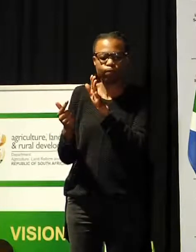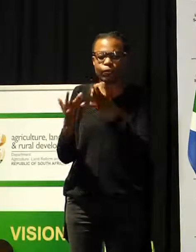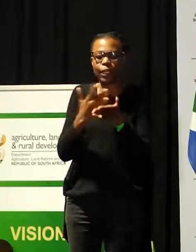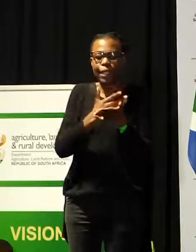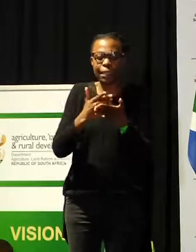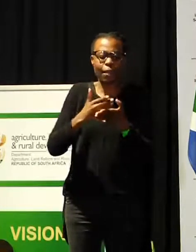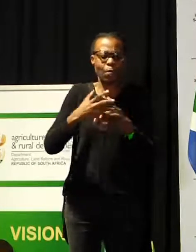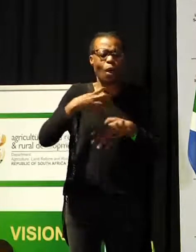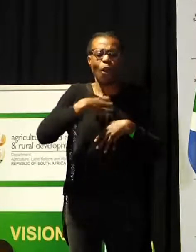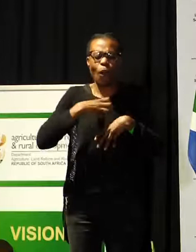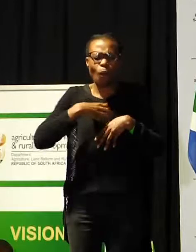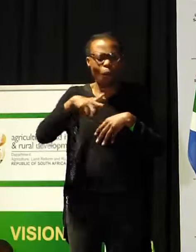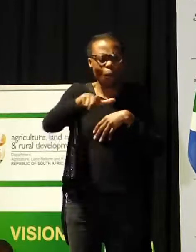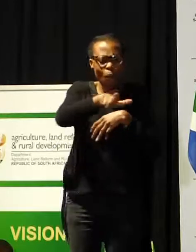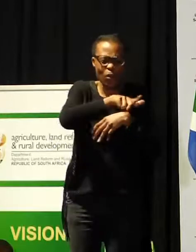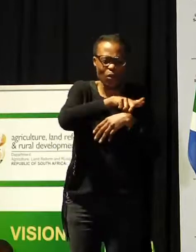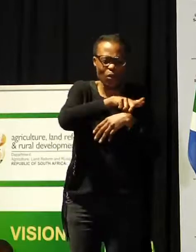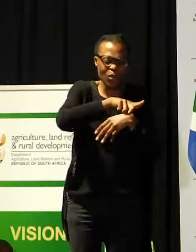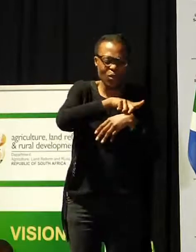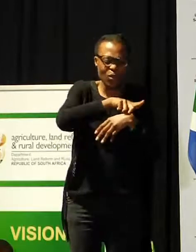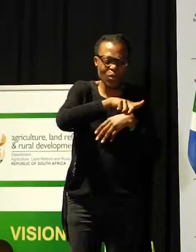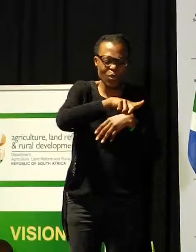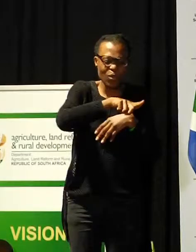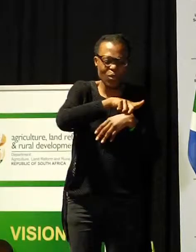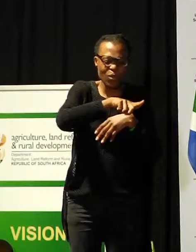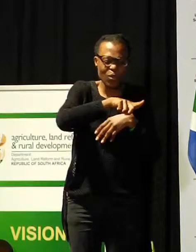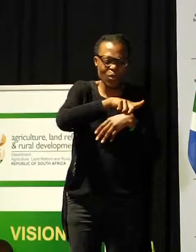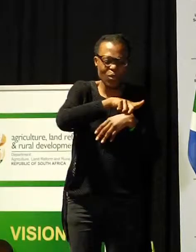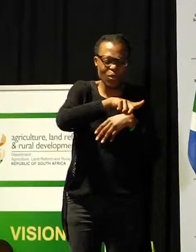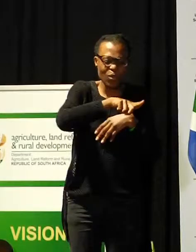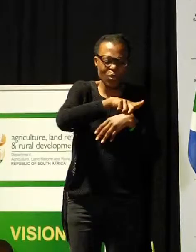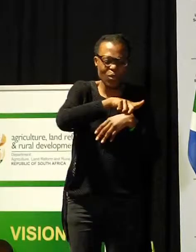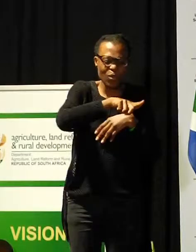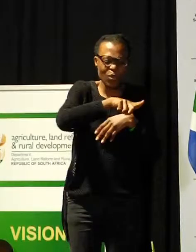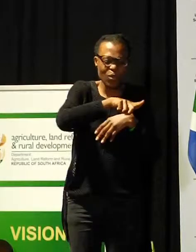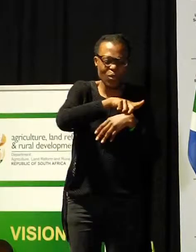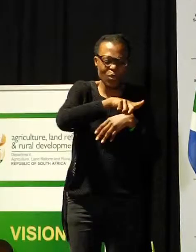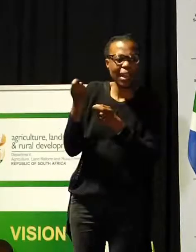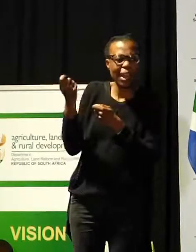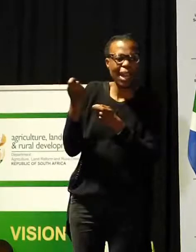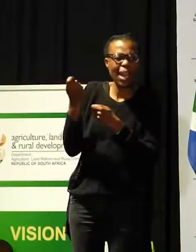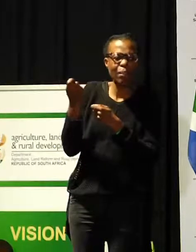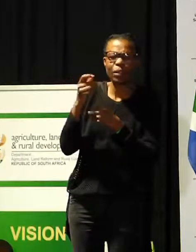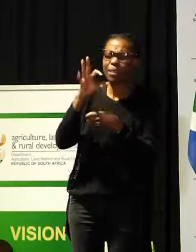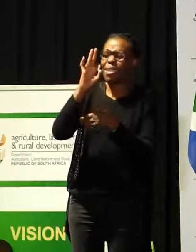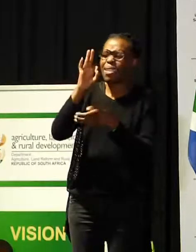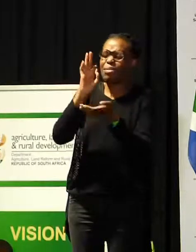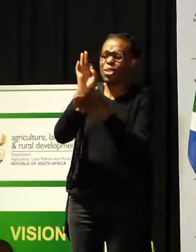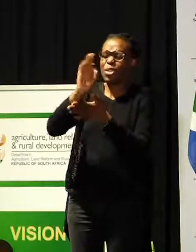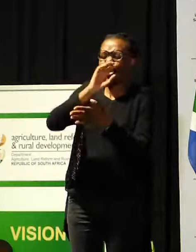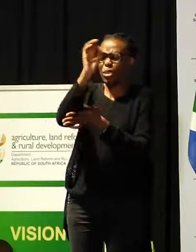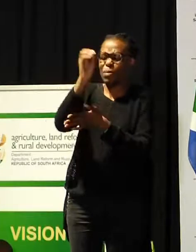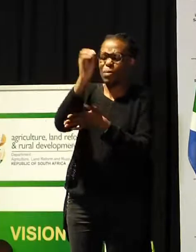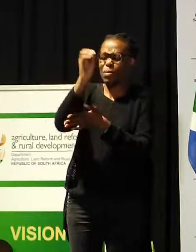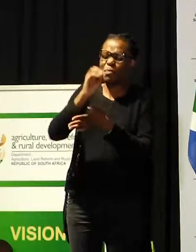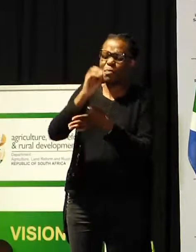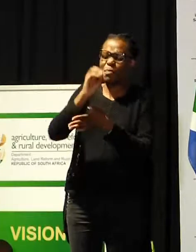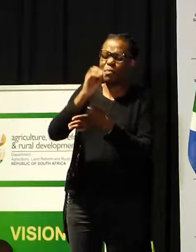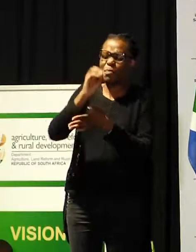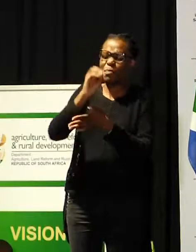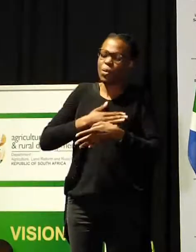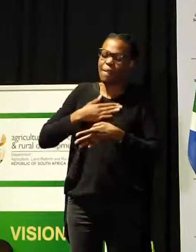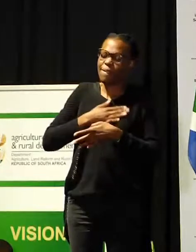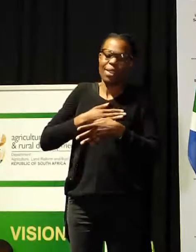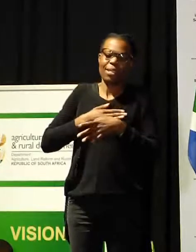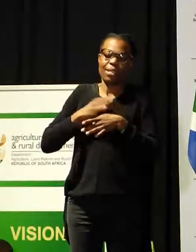communal areas. There is a feeling that in communal areas, we talk of 13%, but what is there is less